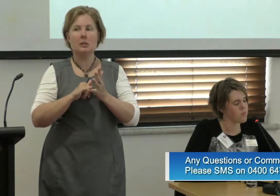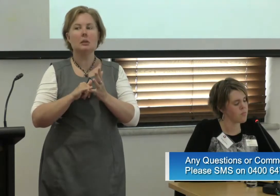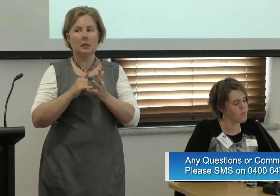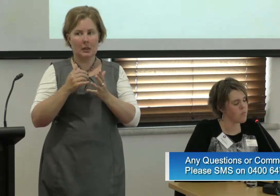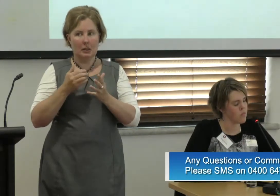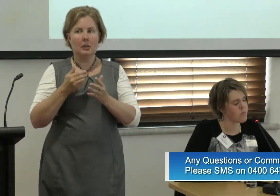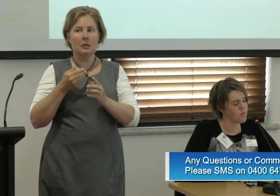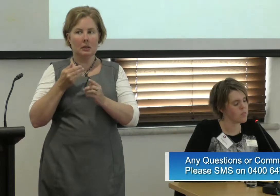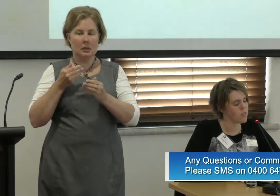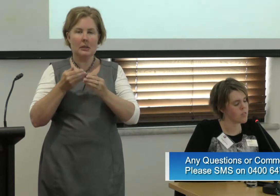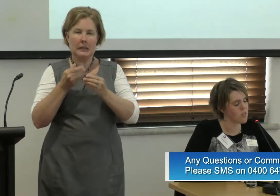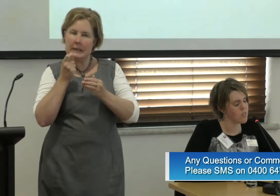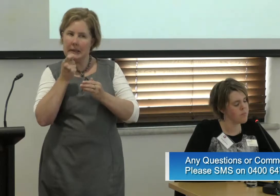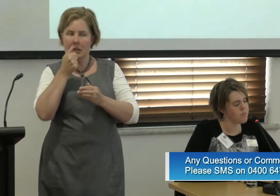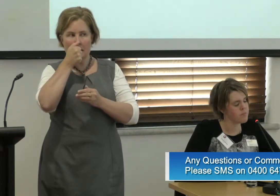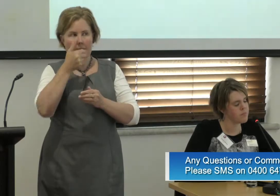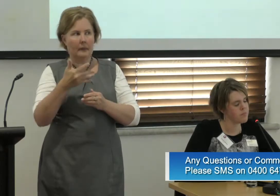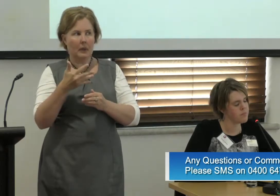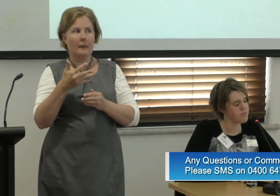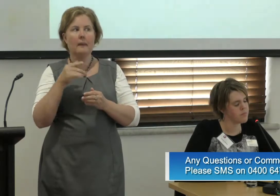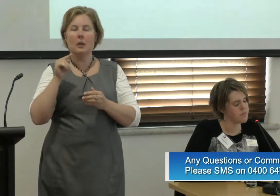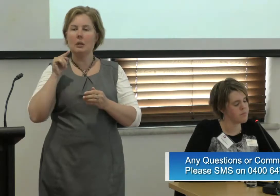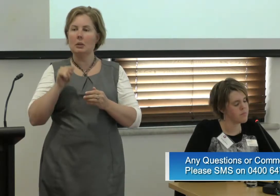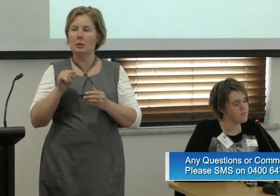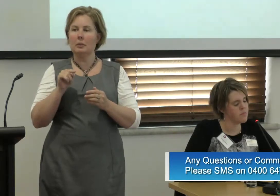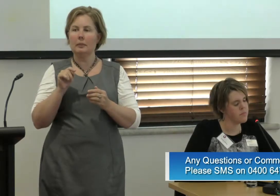nearing that, and we all know that the